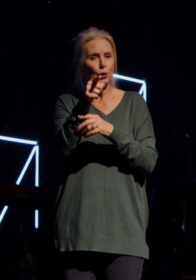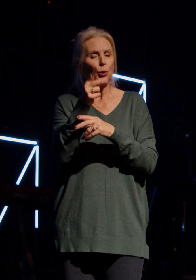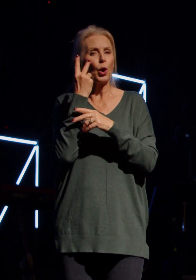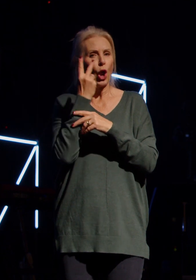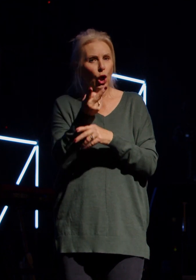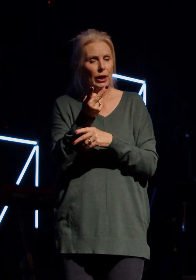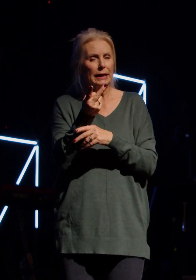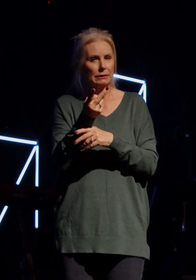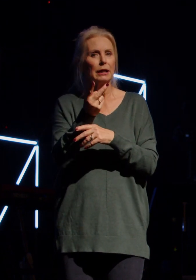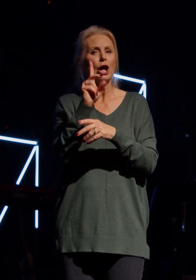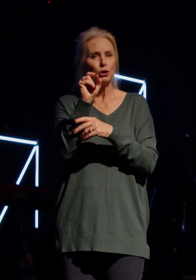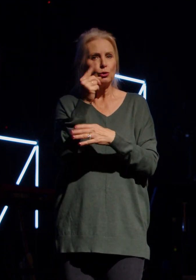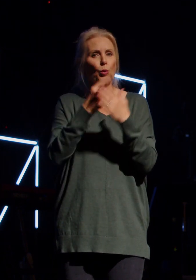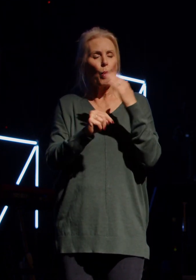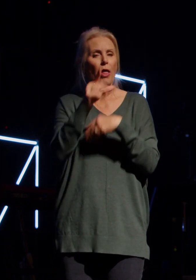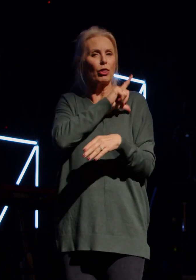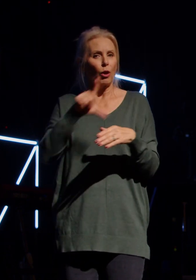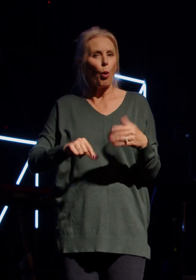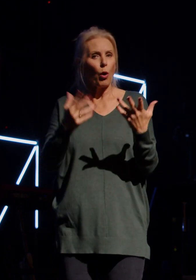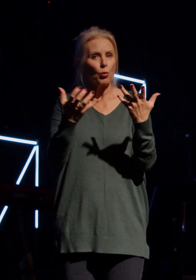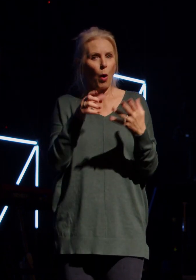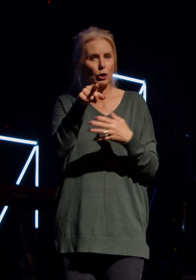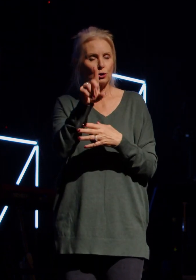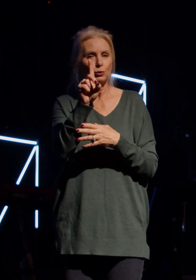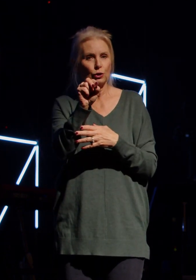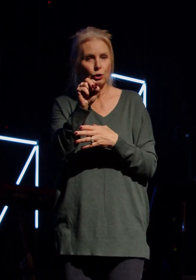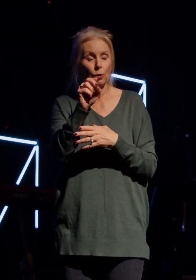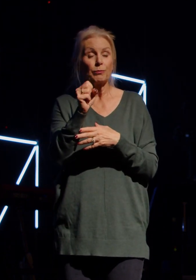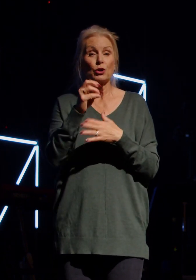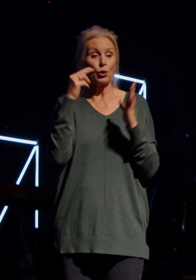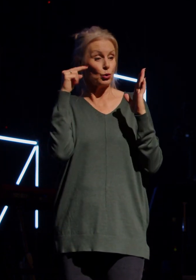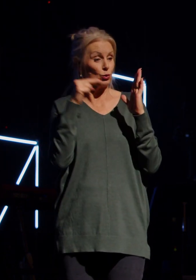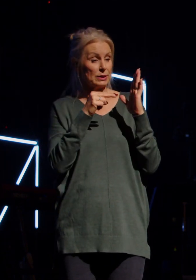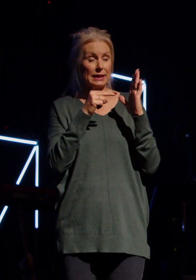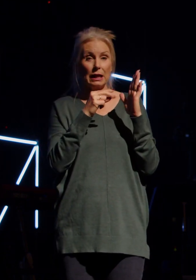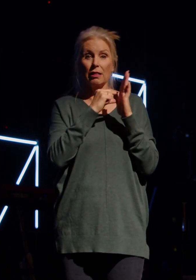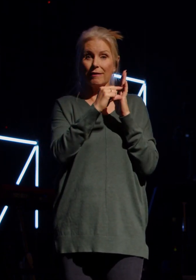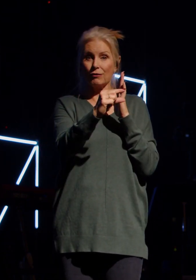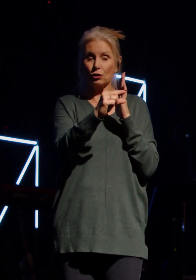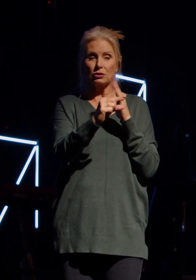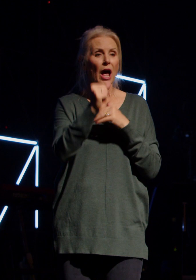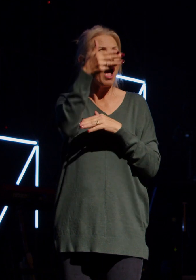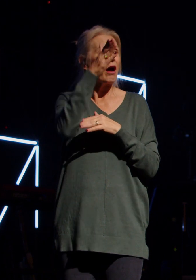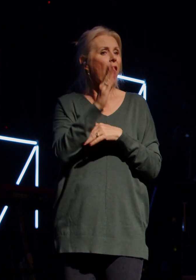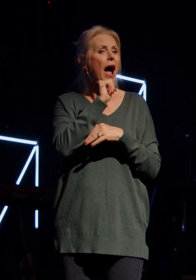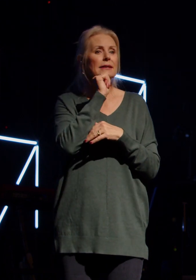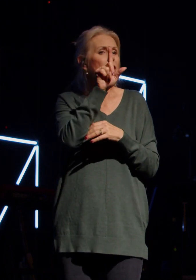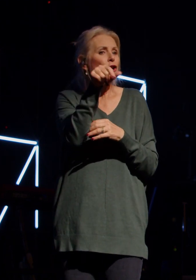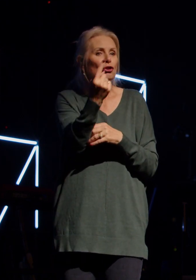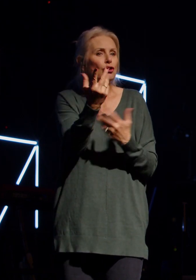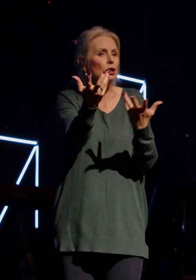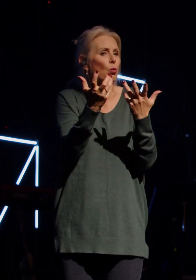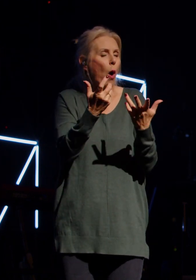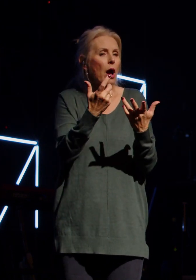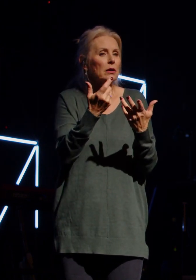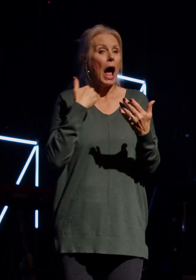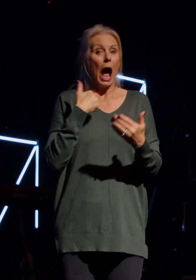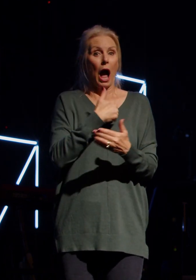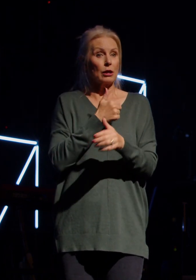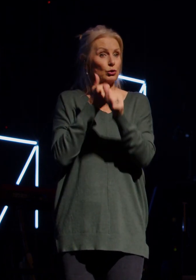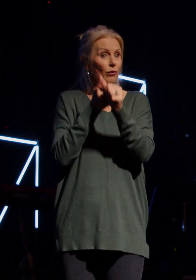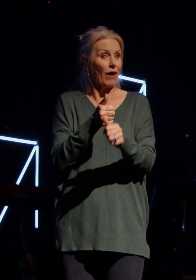us to do? Now, even looking at this theme verse, we can see that God doesn't just want us to follow him for ourselves and give him